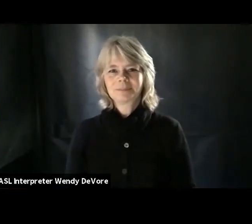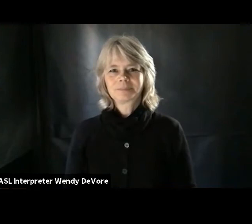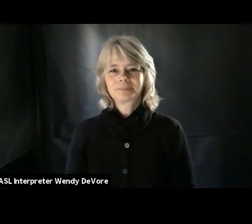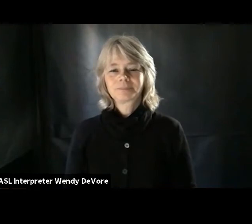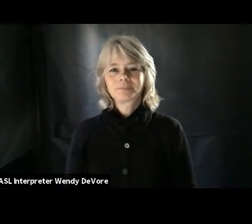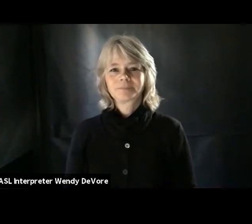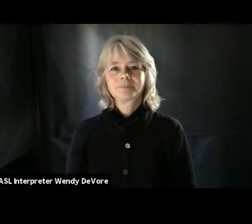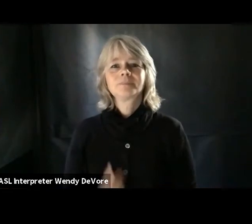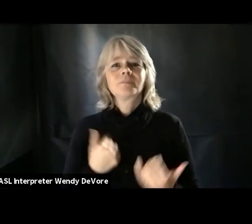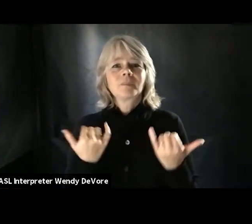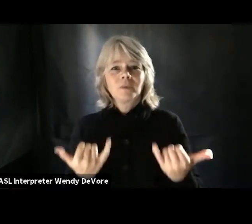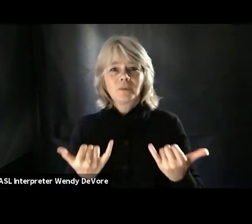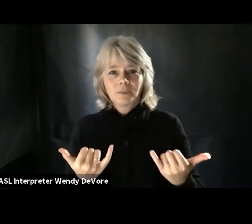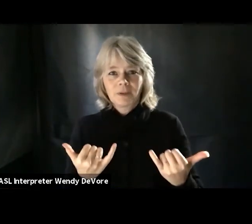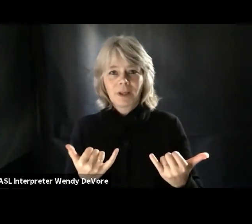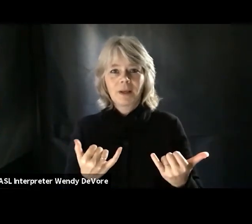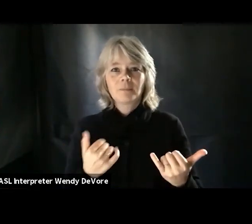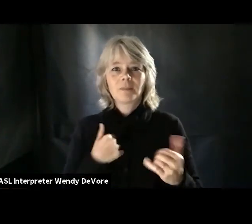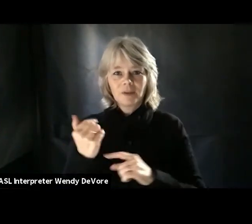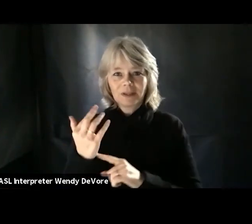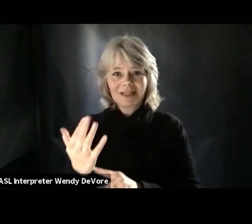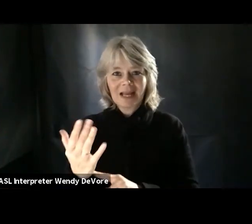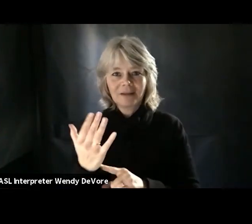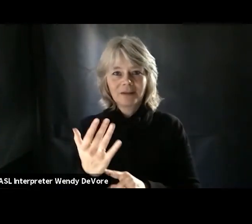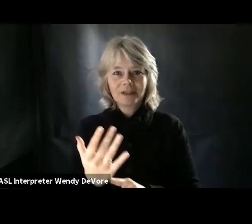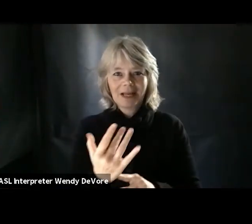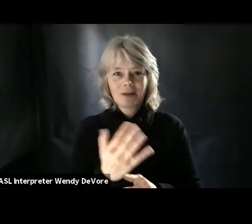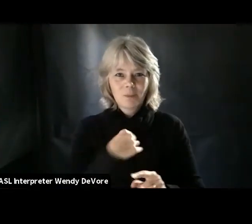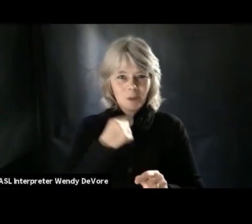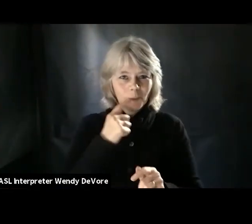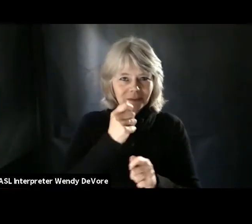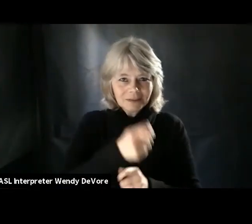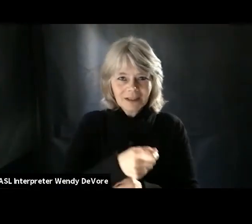Today, we light candles in their honor.